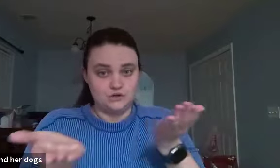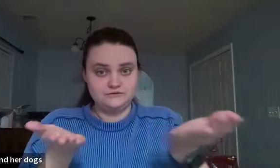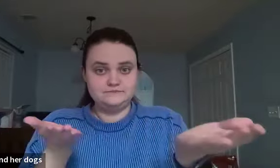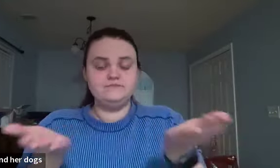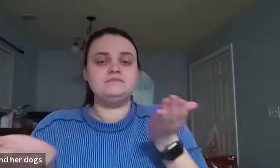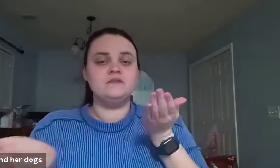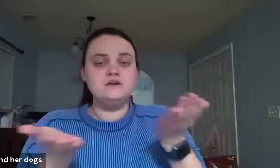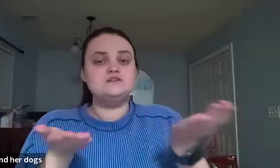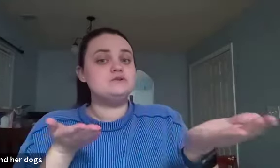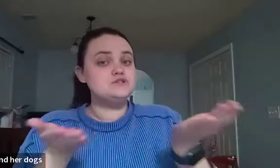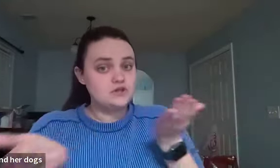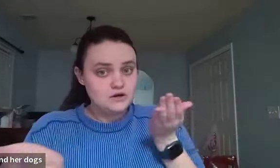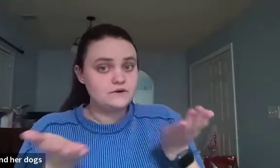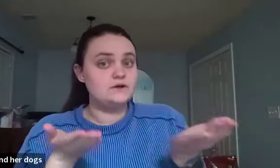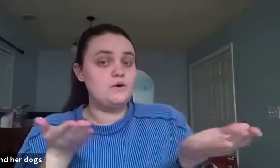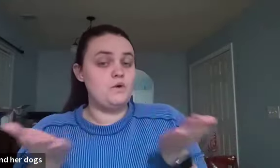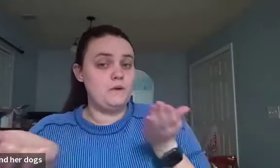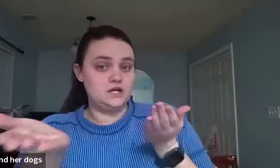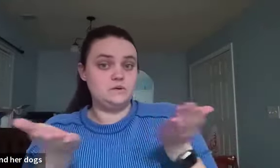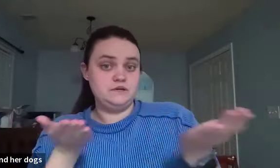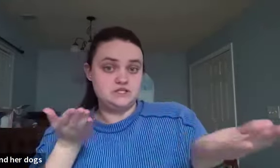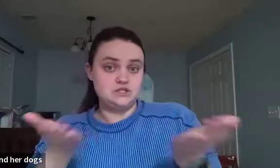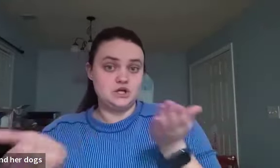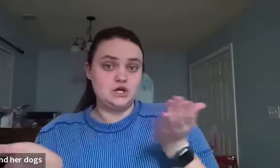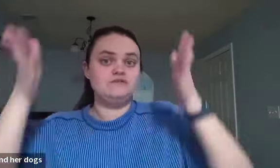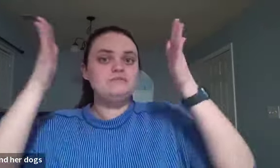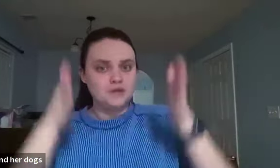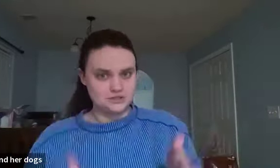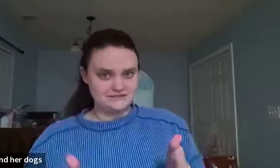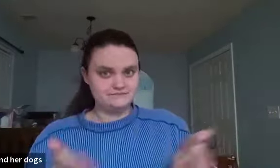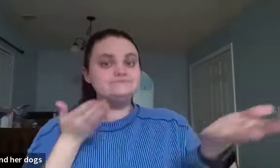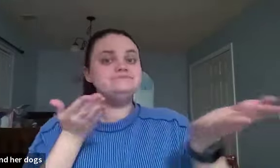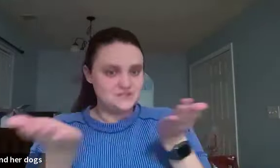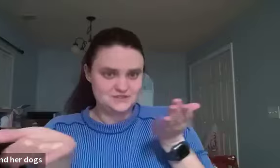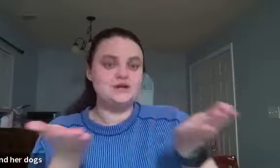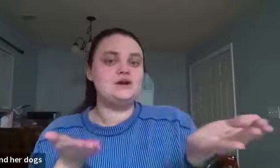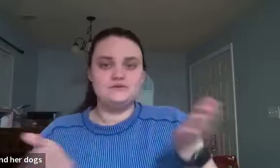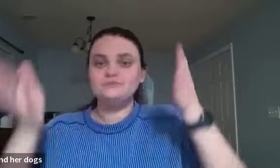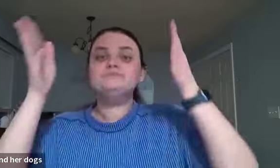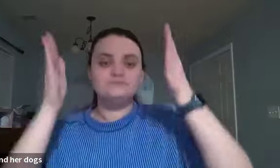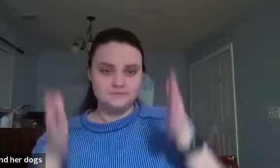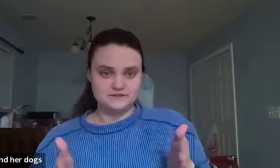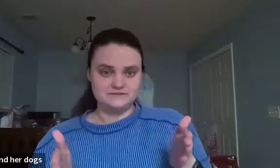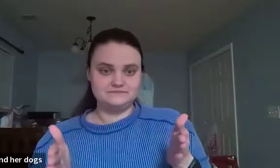serve. So a server or a waiter would be serve person. Serve